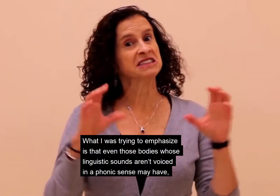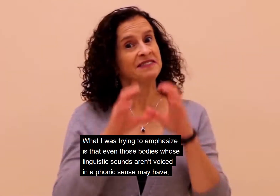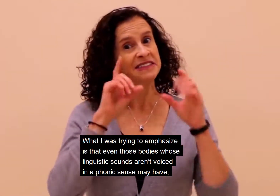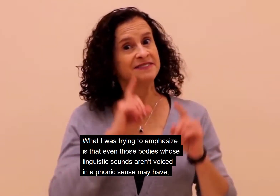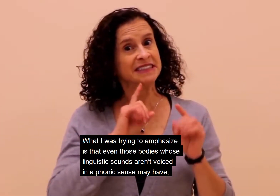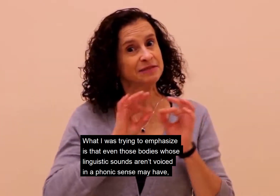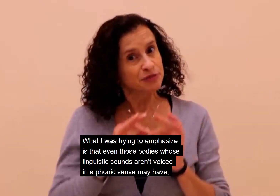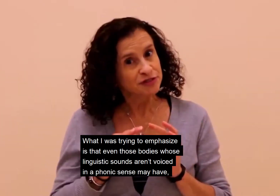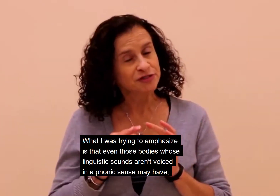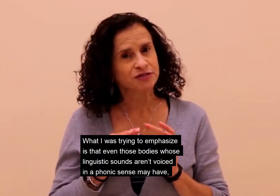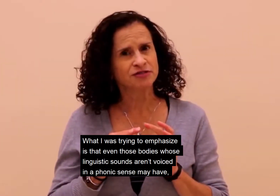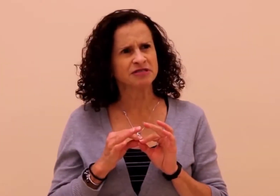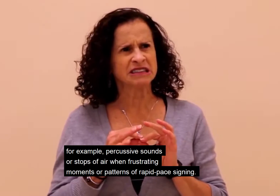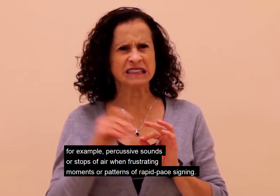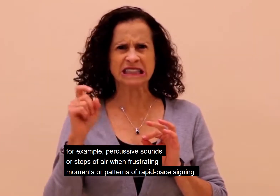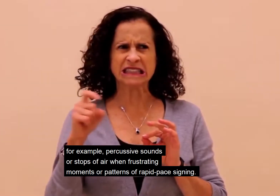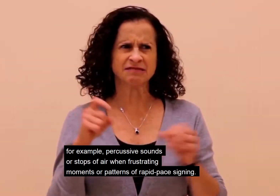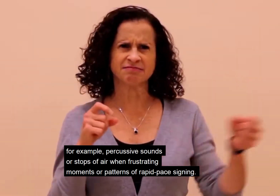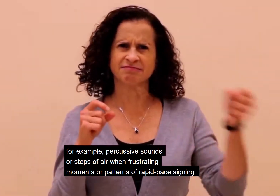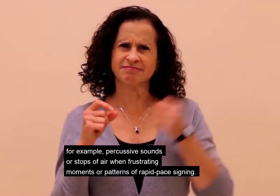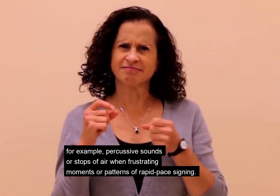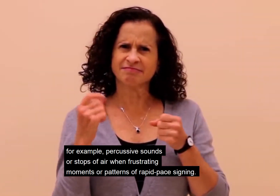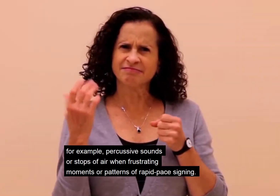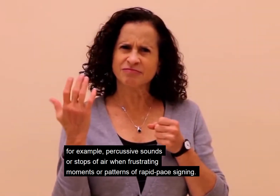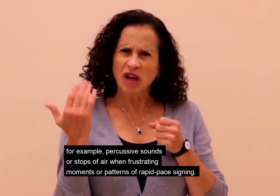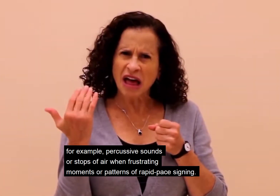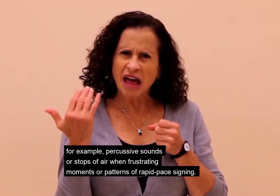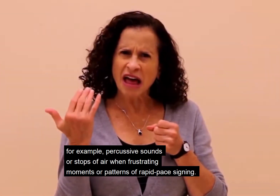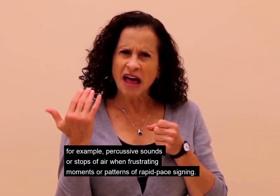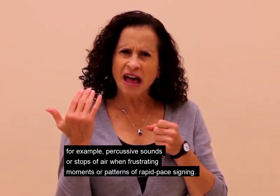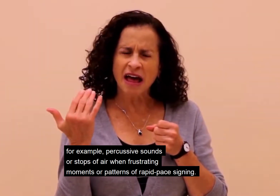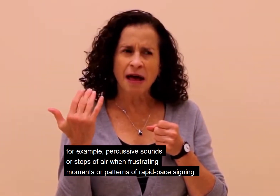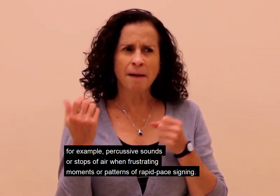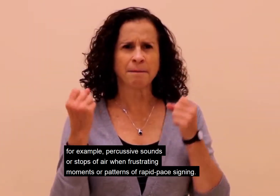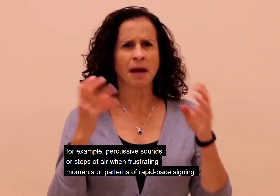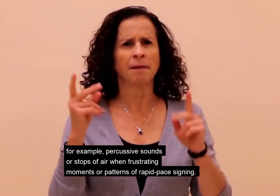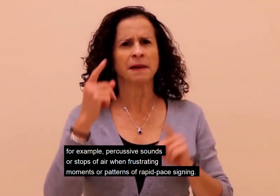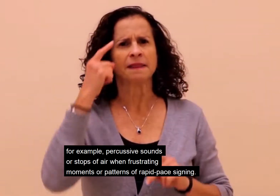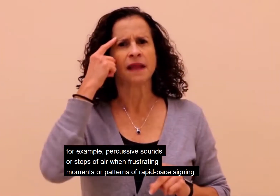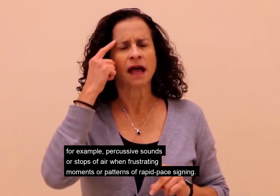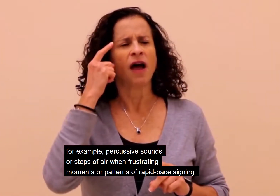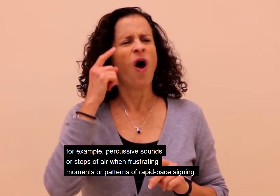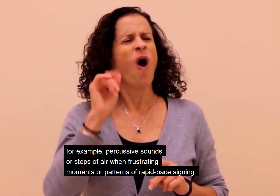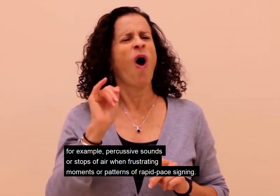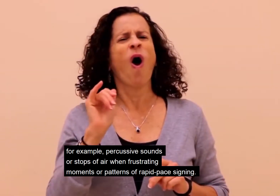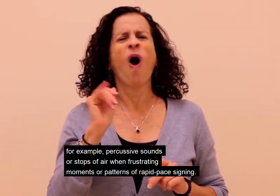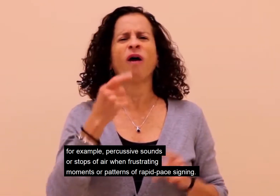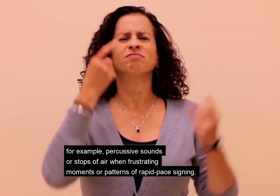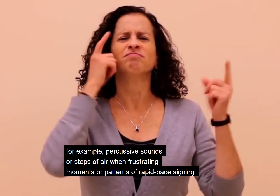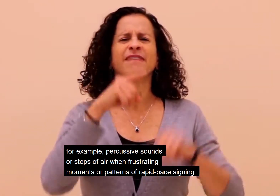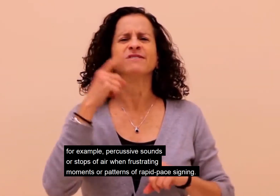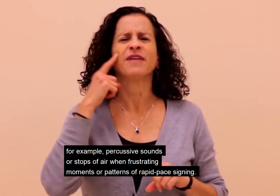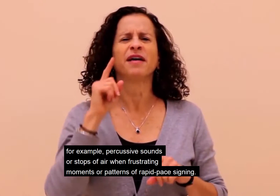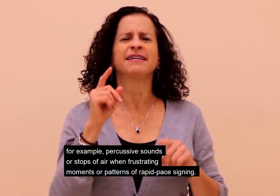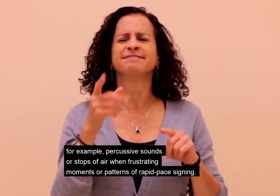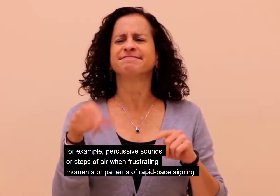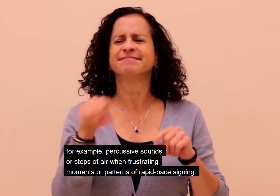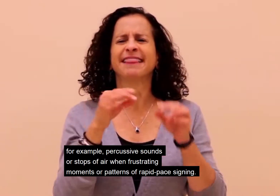sense may have, for example, percussive sounds or stops of air, in frustrating moments, or patterns